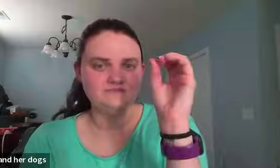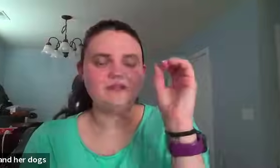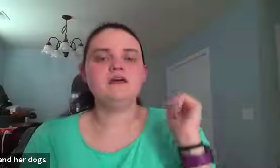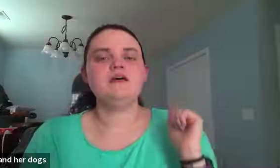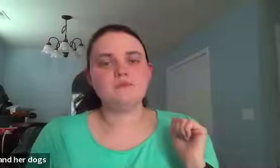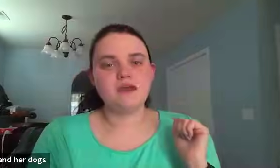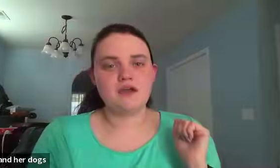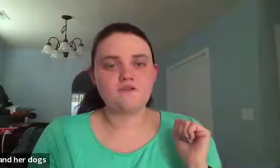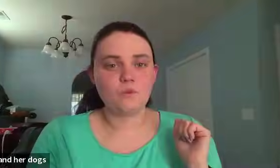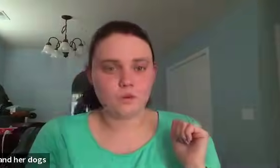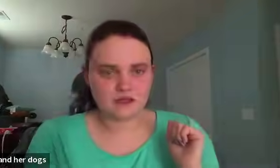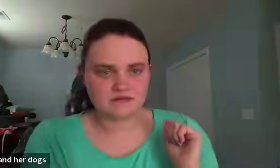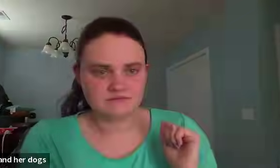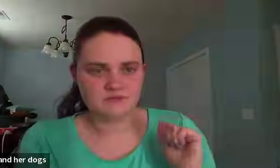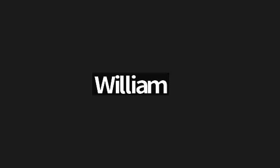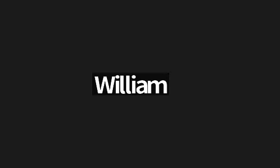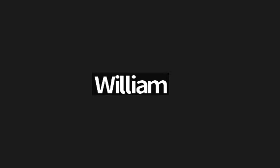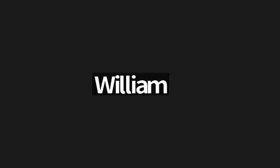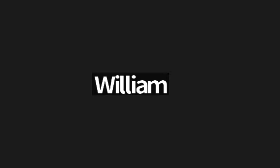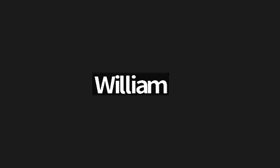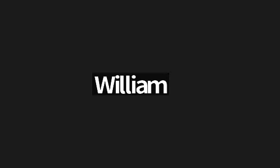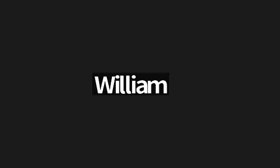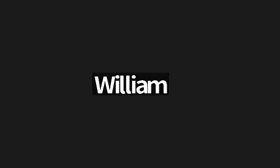Okay. Then we have one, one.